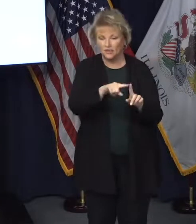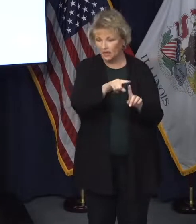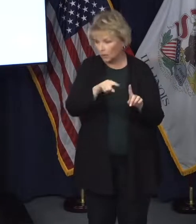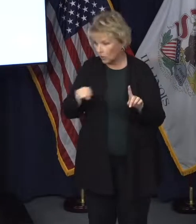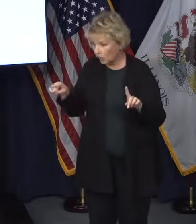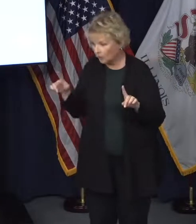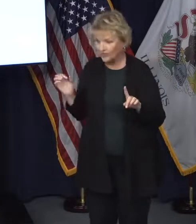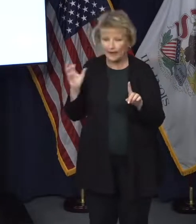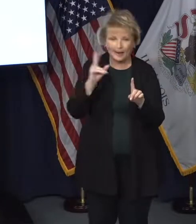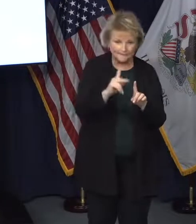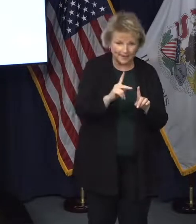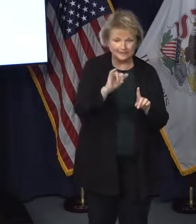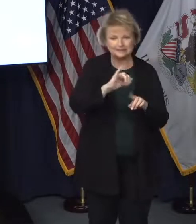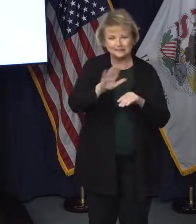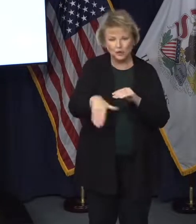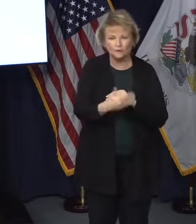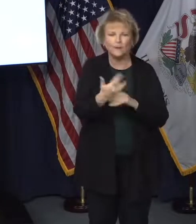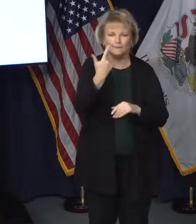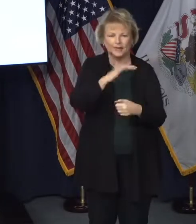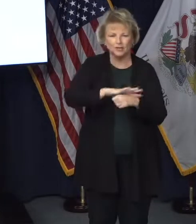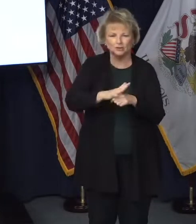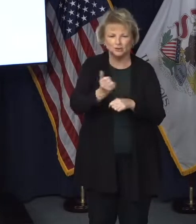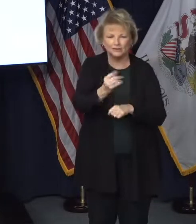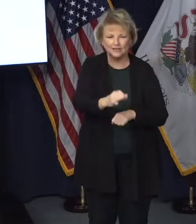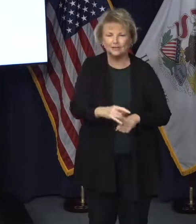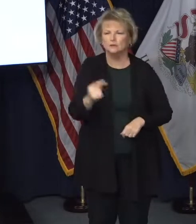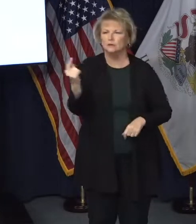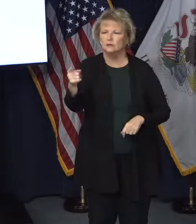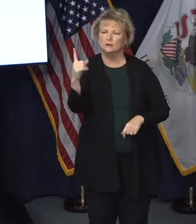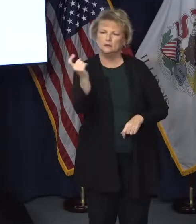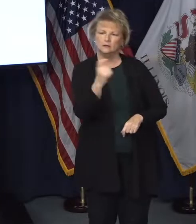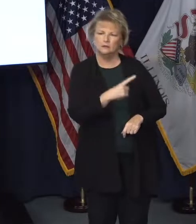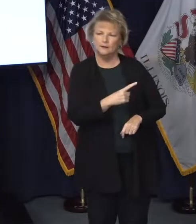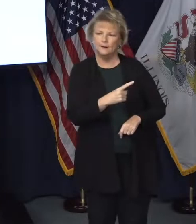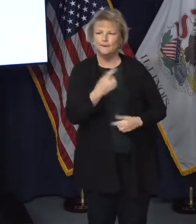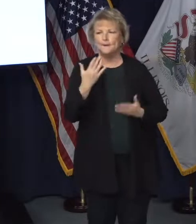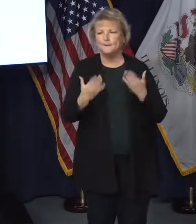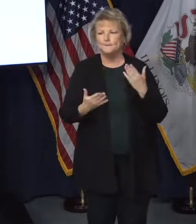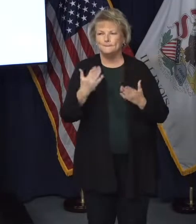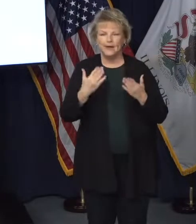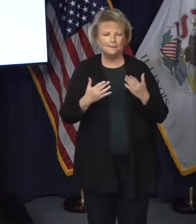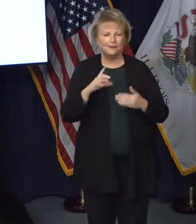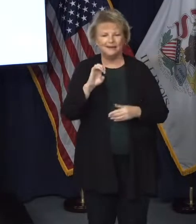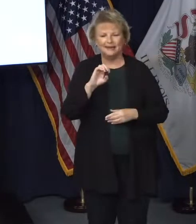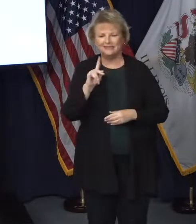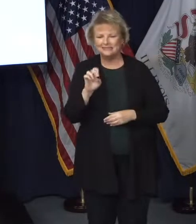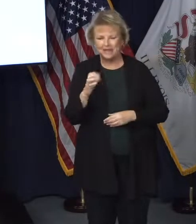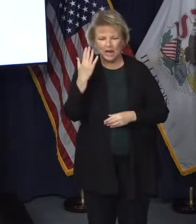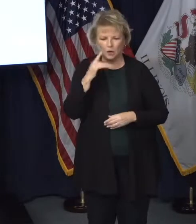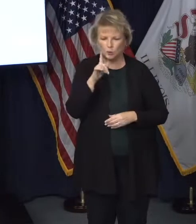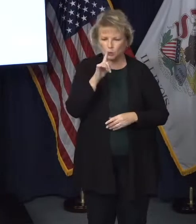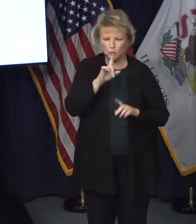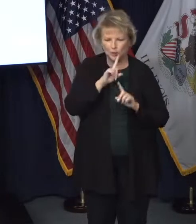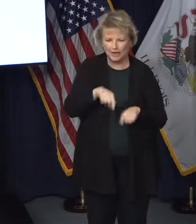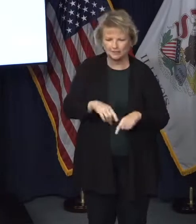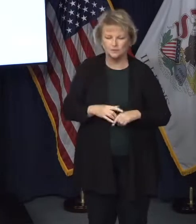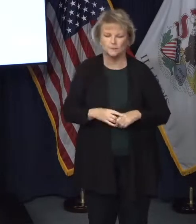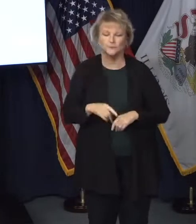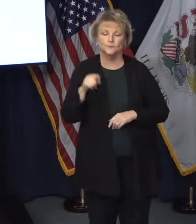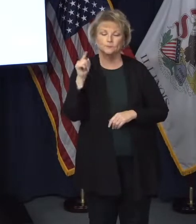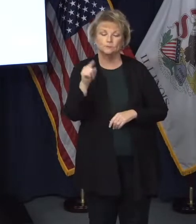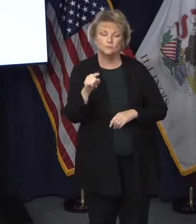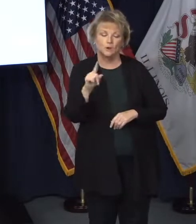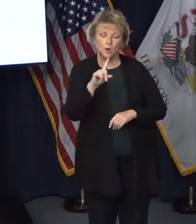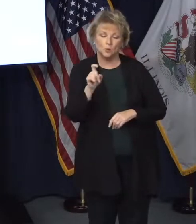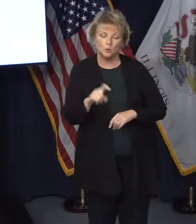and they end up as an overnight hospitalization. Yeah. I know you. Could you break down, and this might be for Dr. Ezike, the question